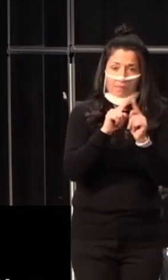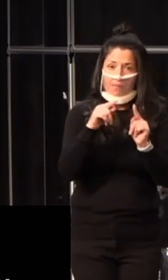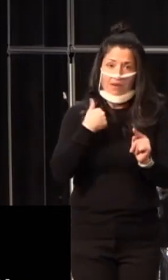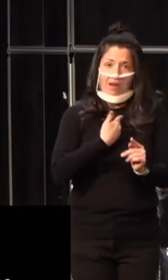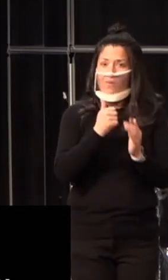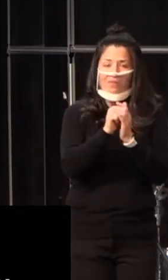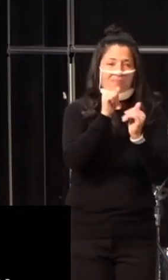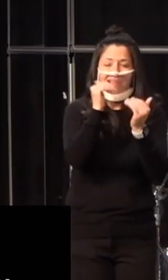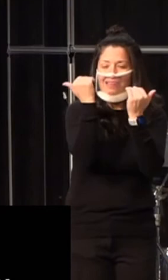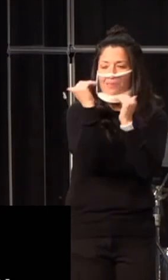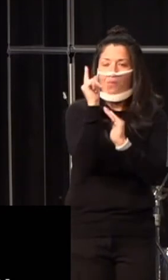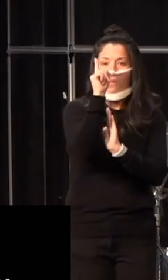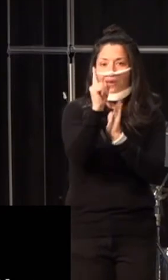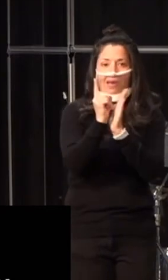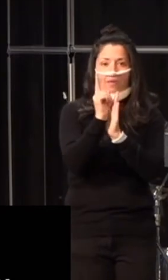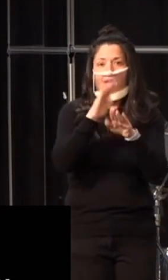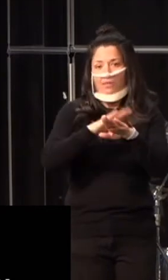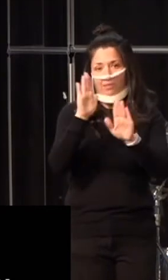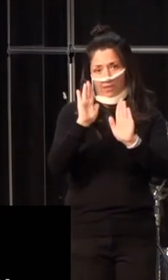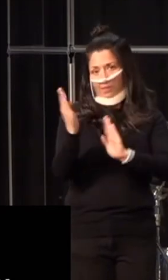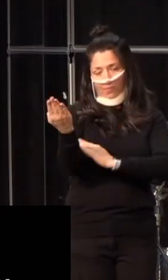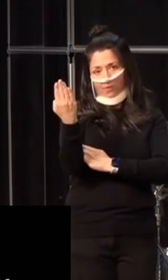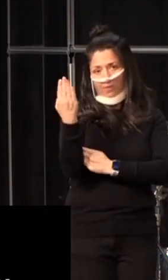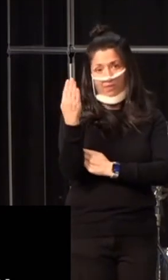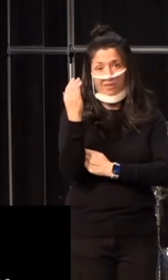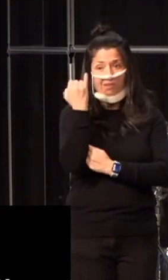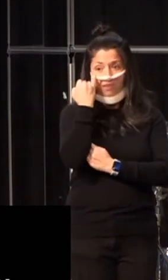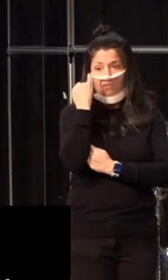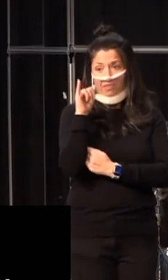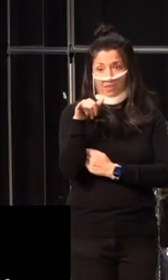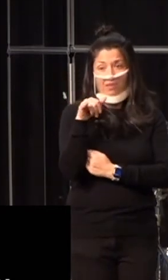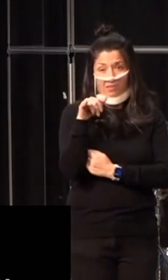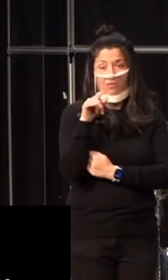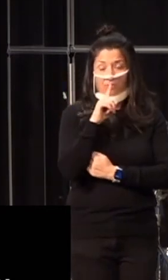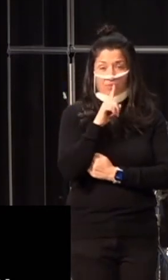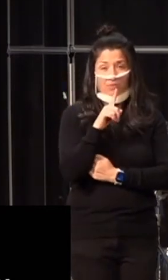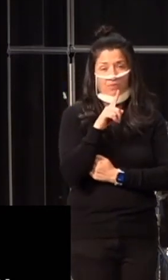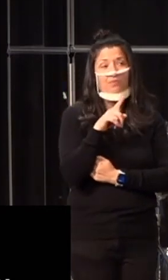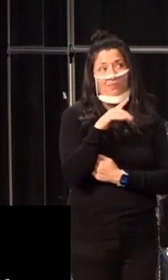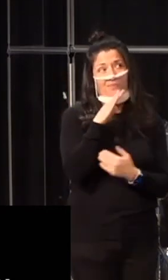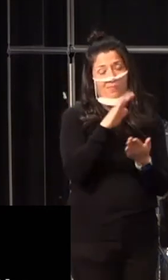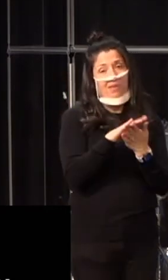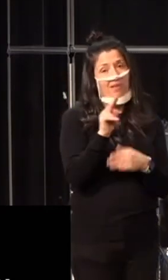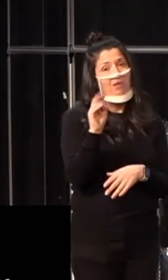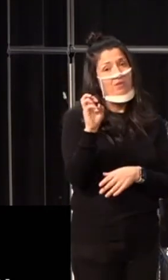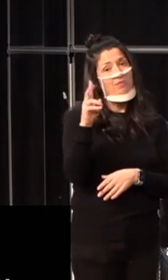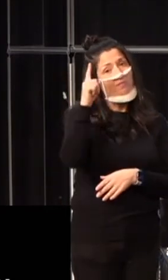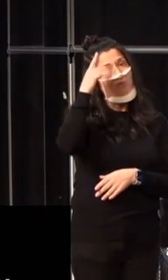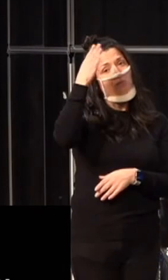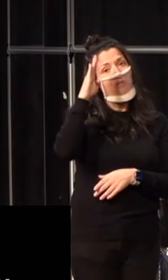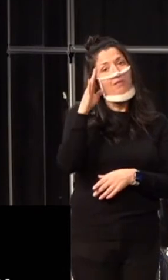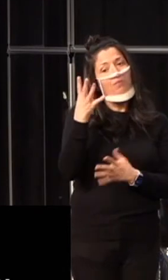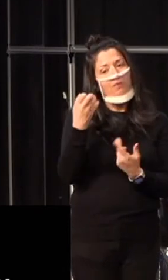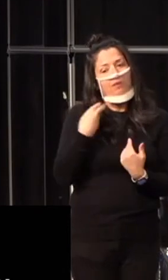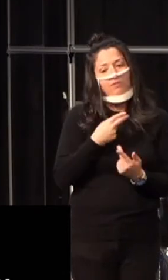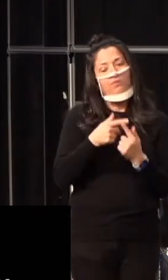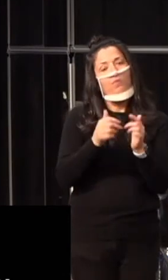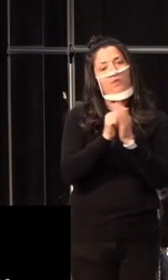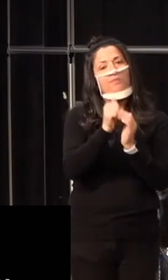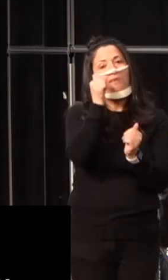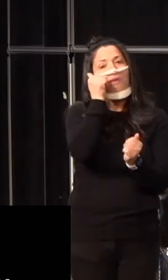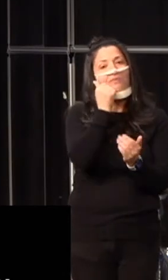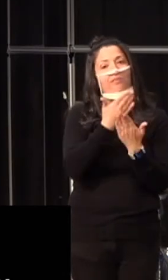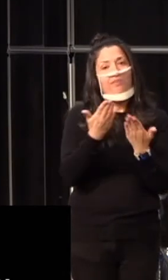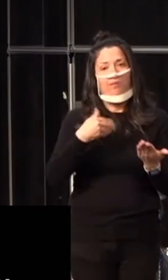not limited to 1 hour on a Sunday morning? If it was, that'd be pretty bad news for God who wants worship in everything we do, right? And so how do